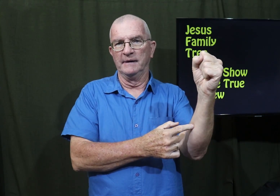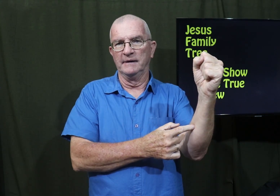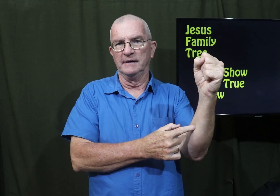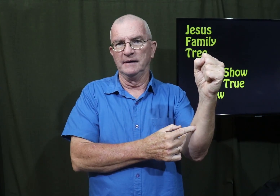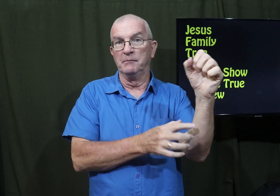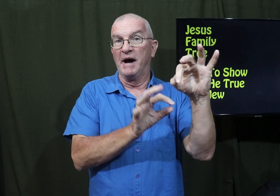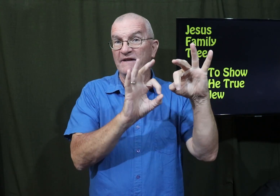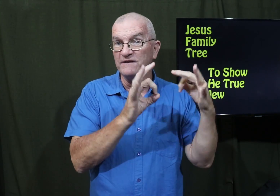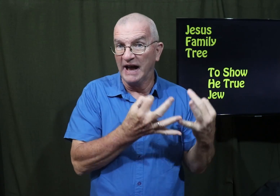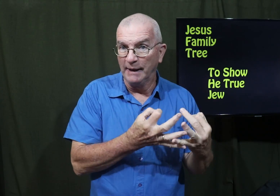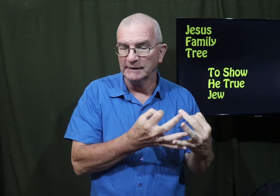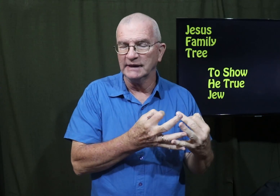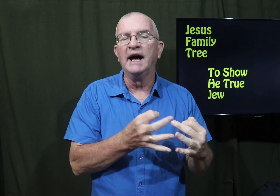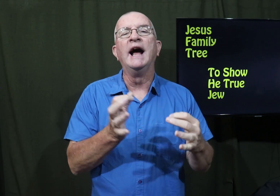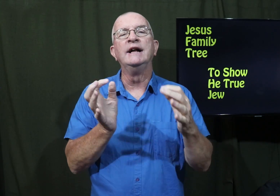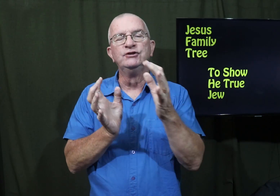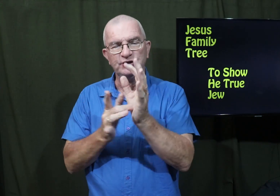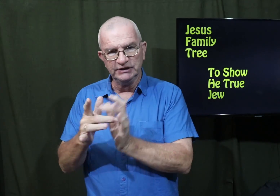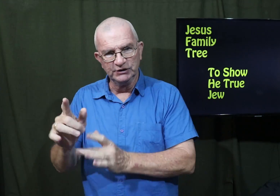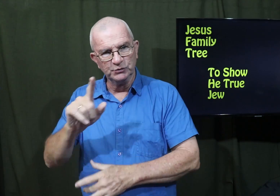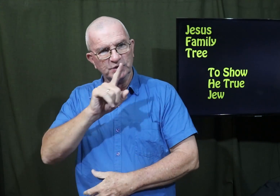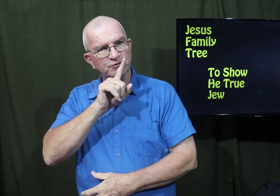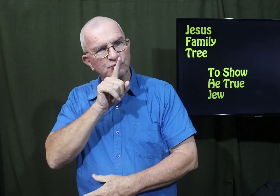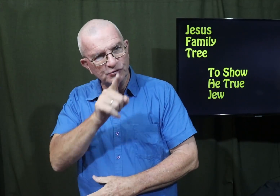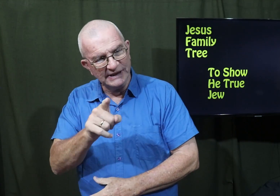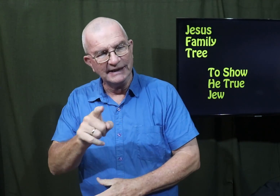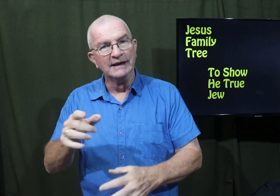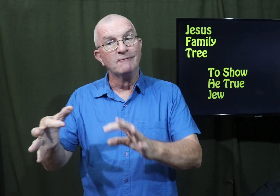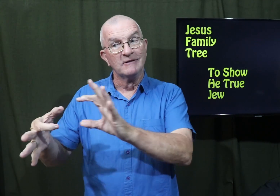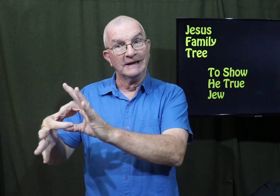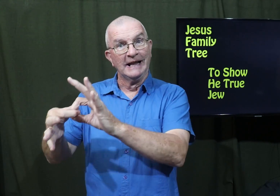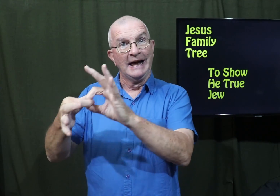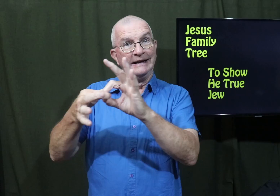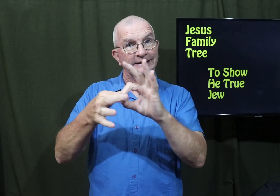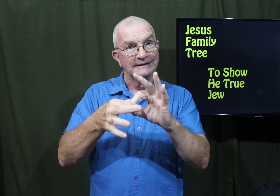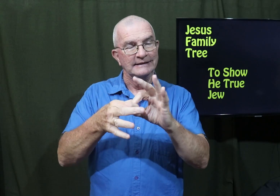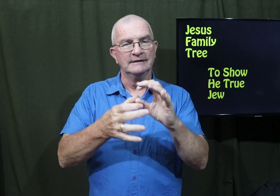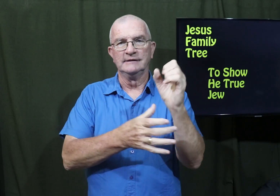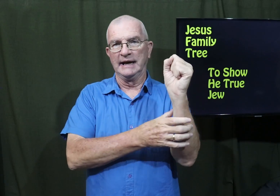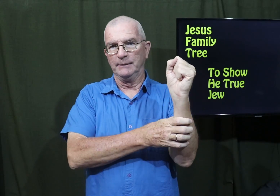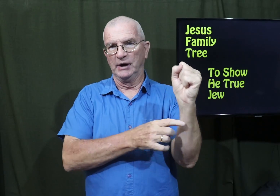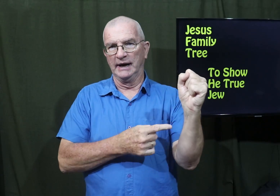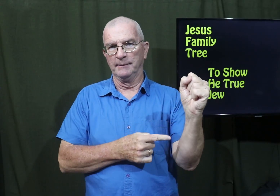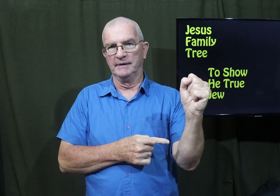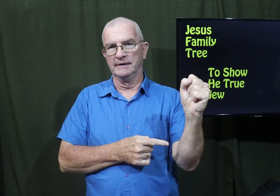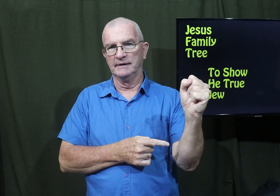to Abraham so he's a true Jew as well